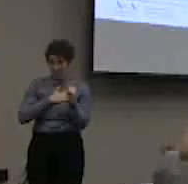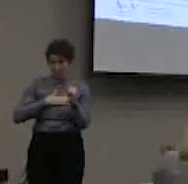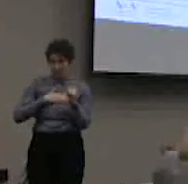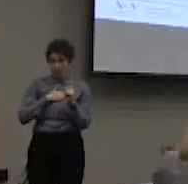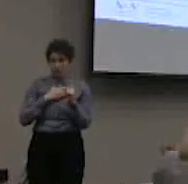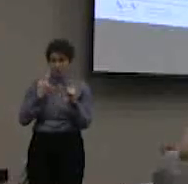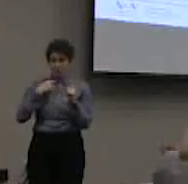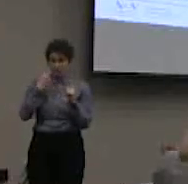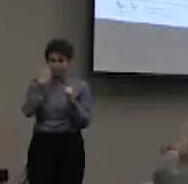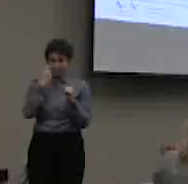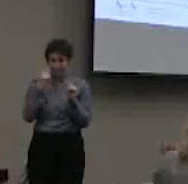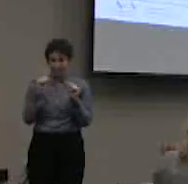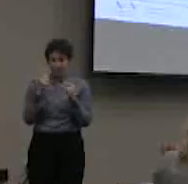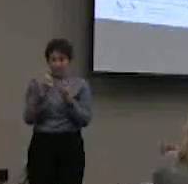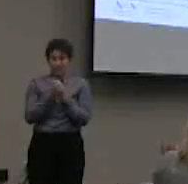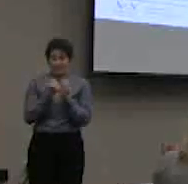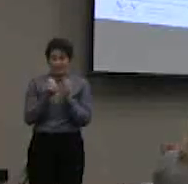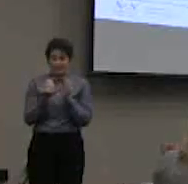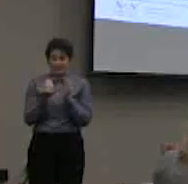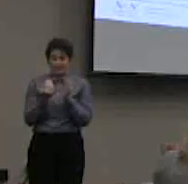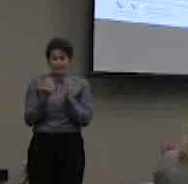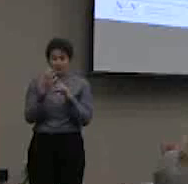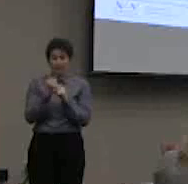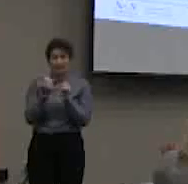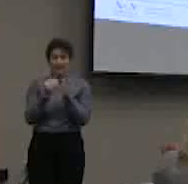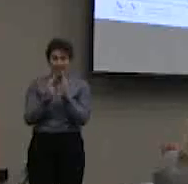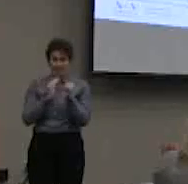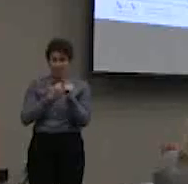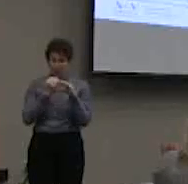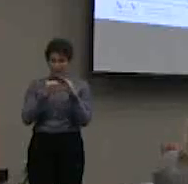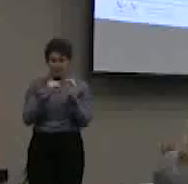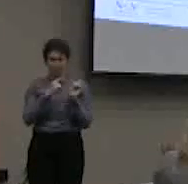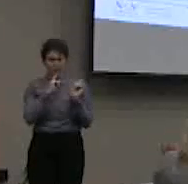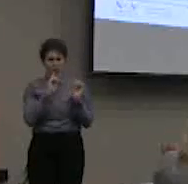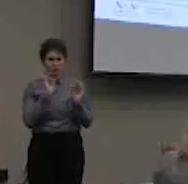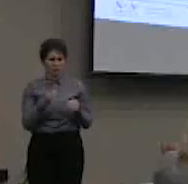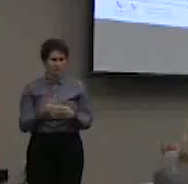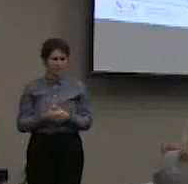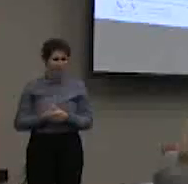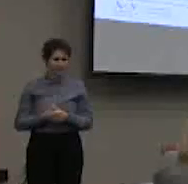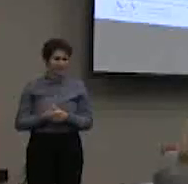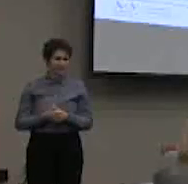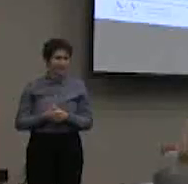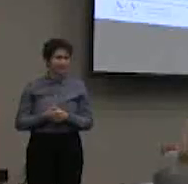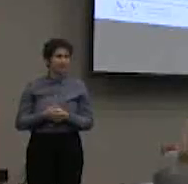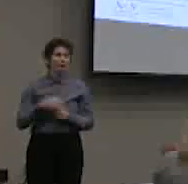So now let's talk about how